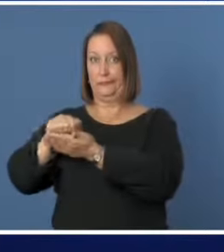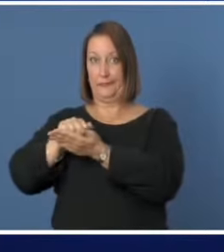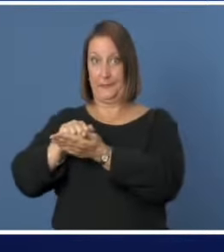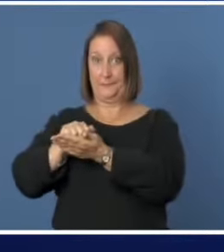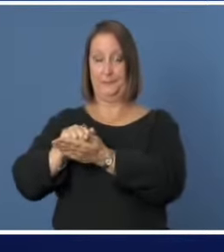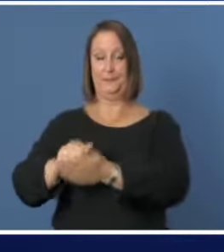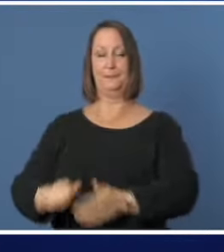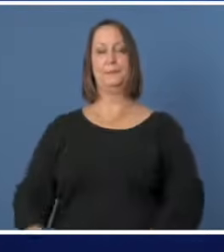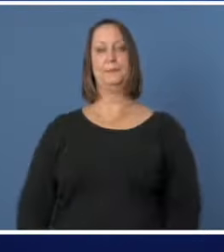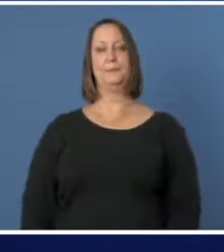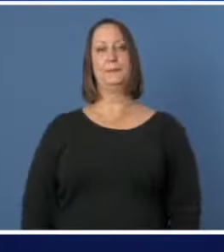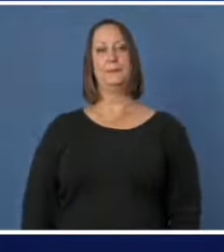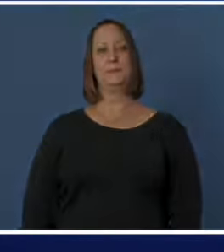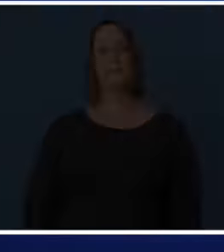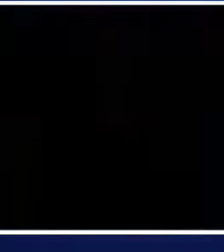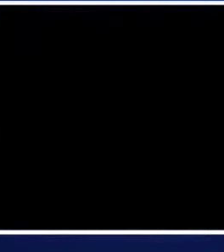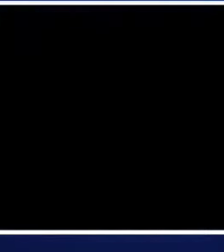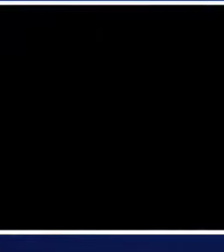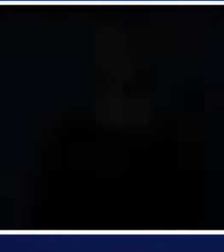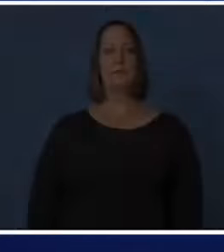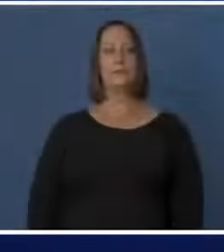away.